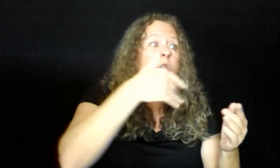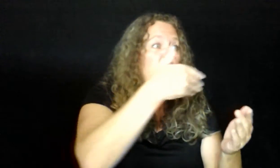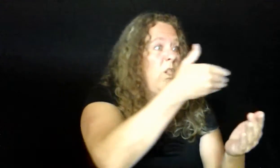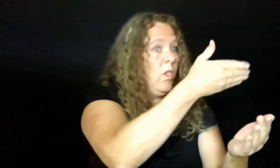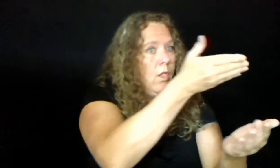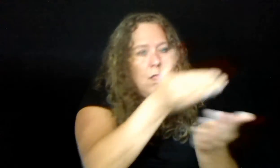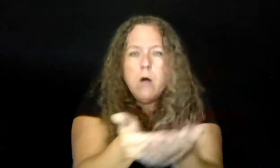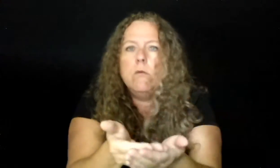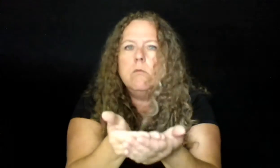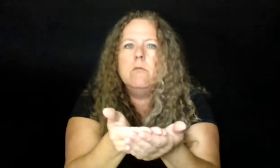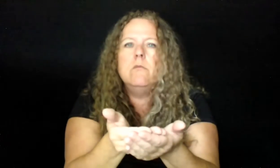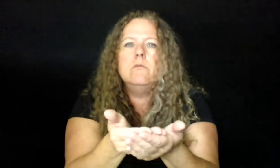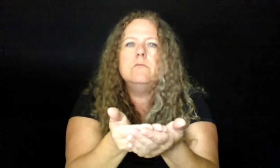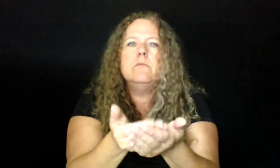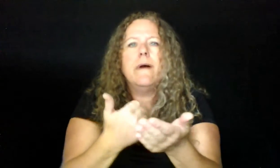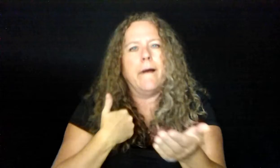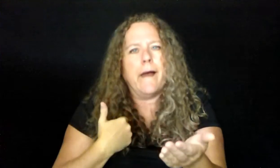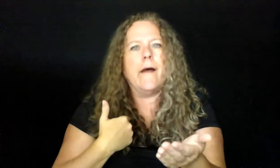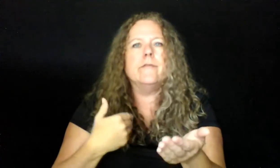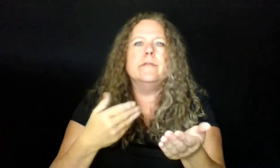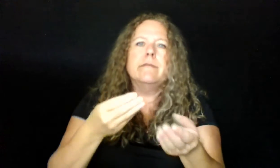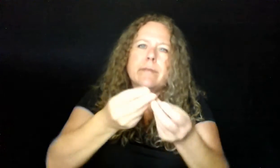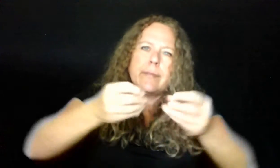their destination despite their fears.